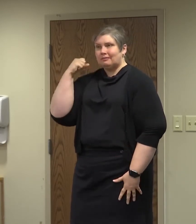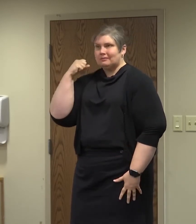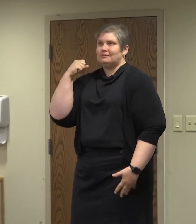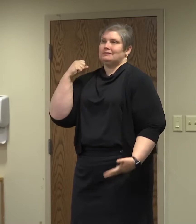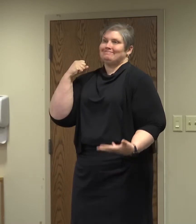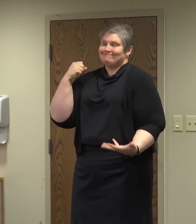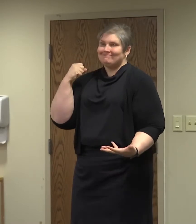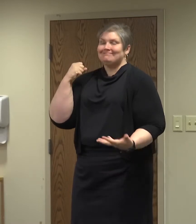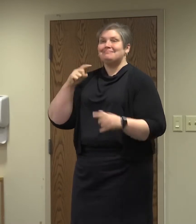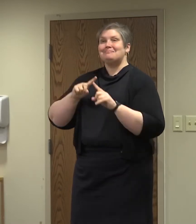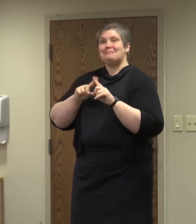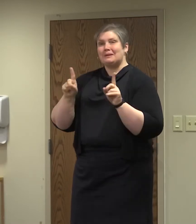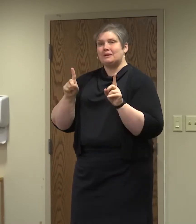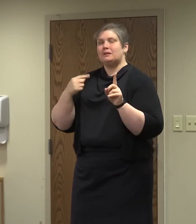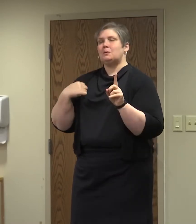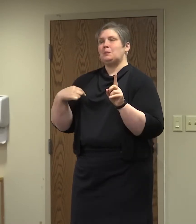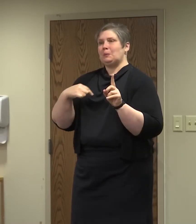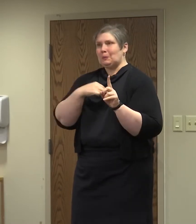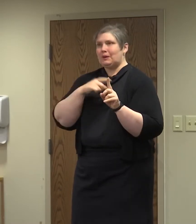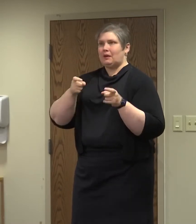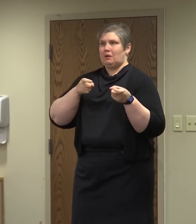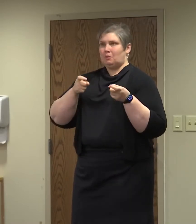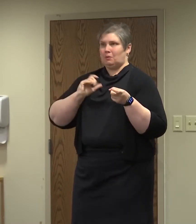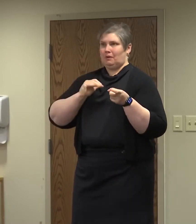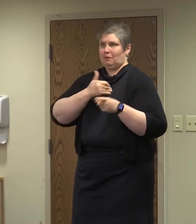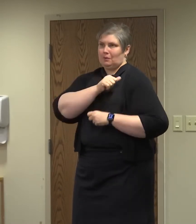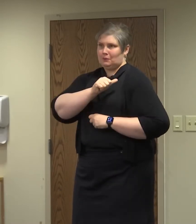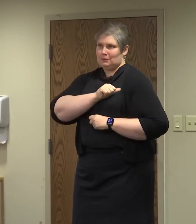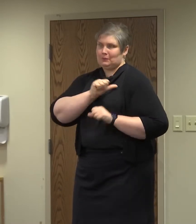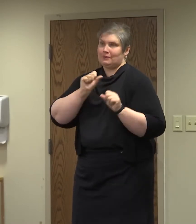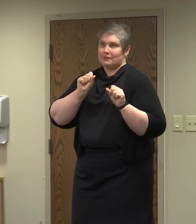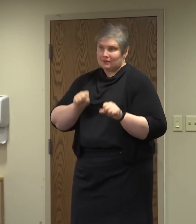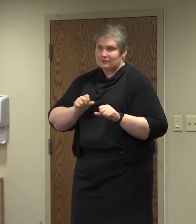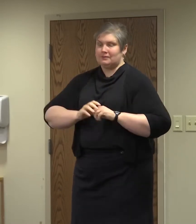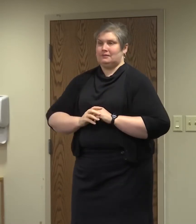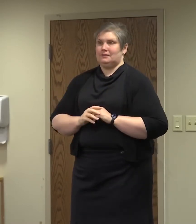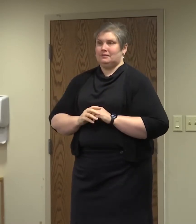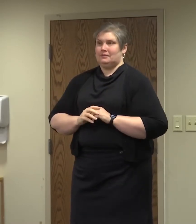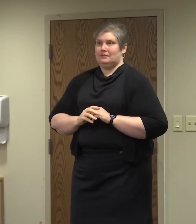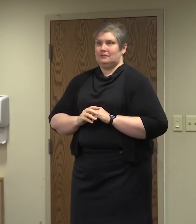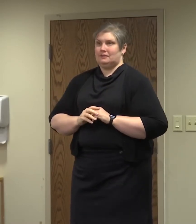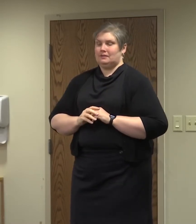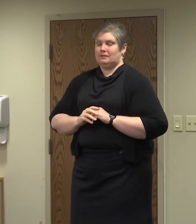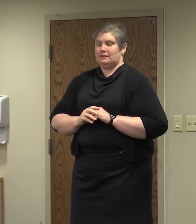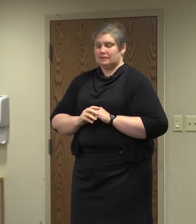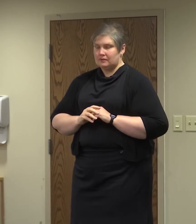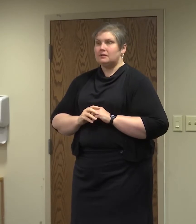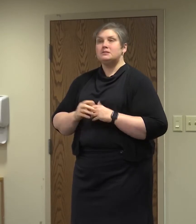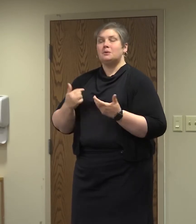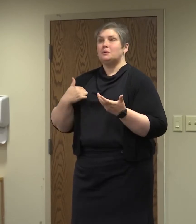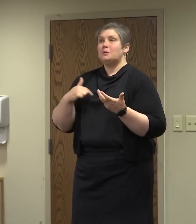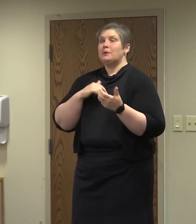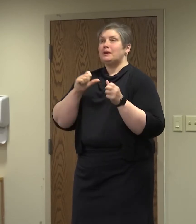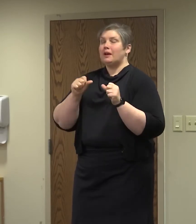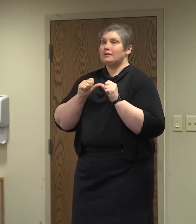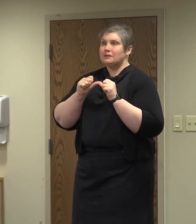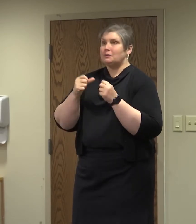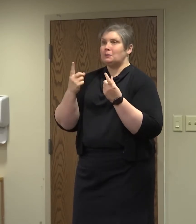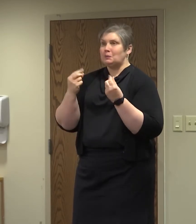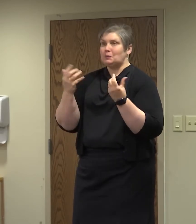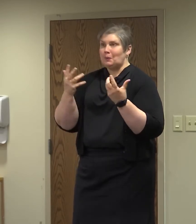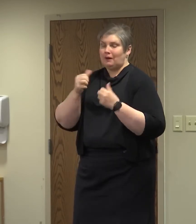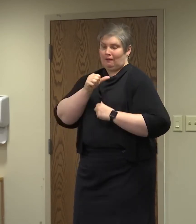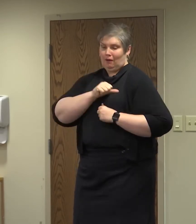with COVID. We can do all that is within our power, and that is wearing a mask, that's practicing